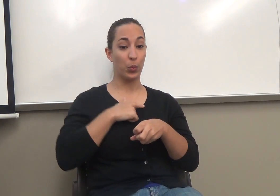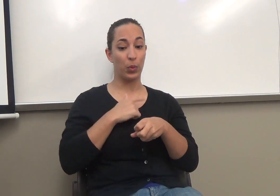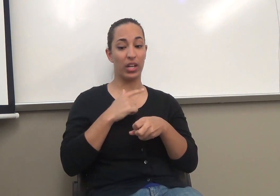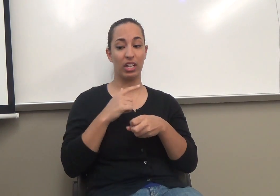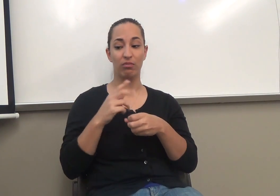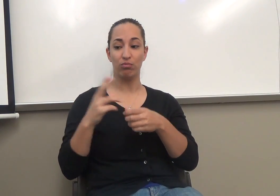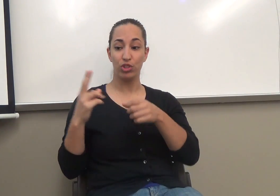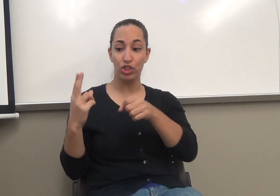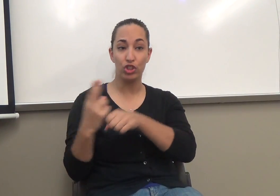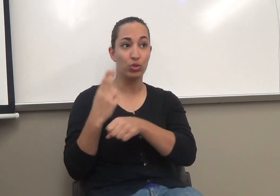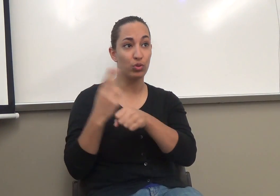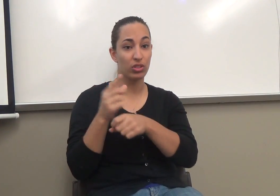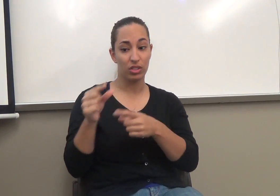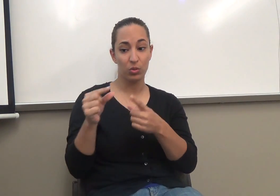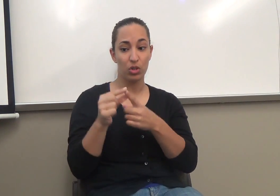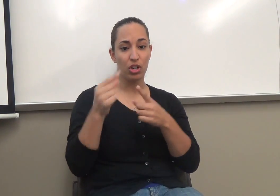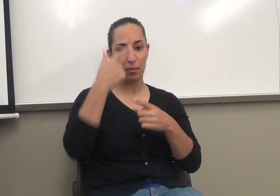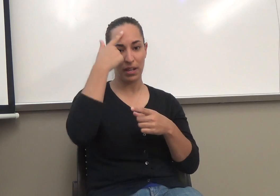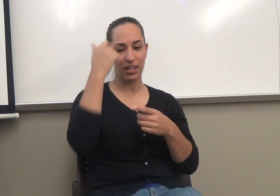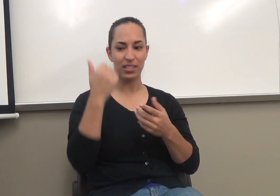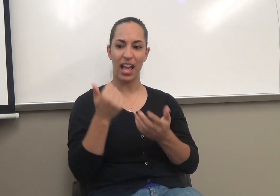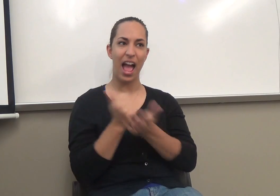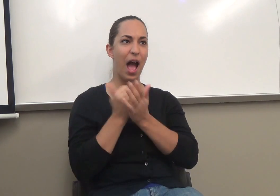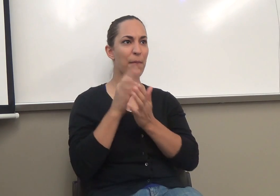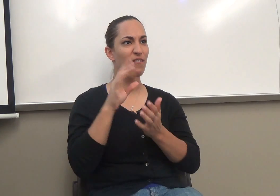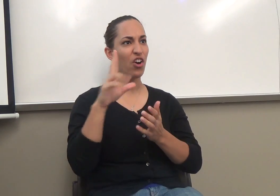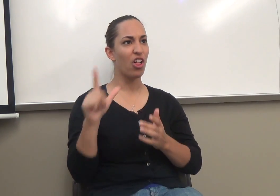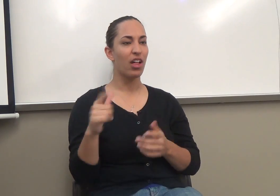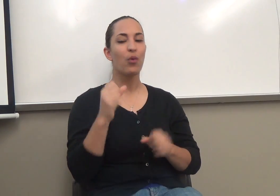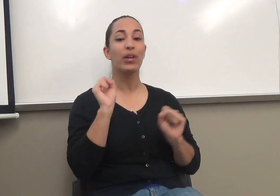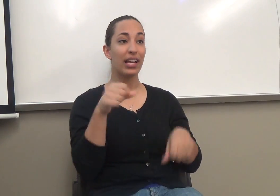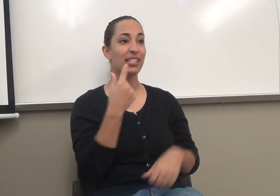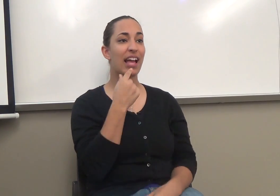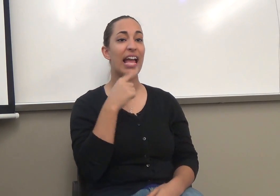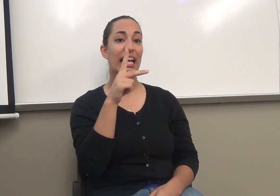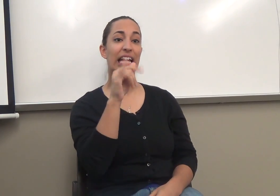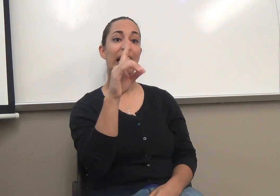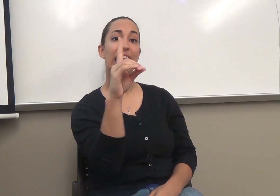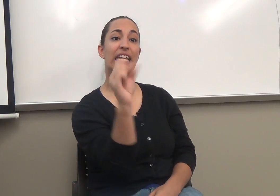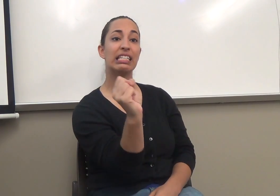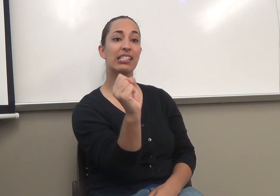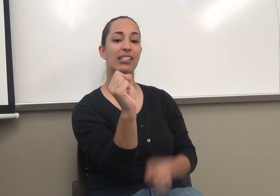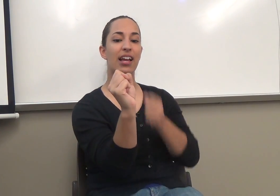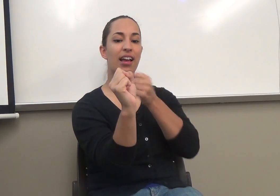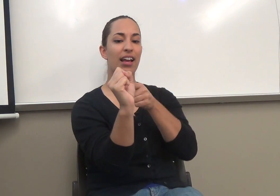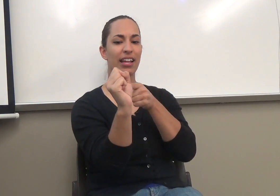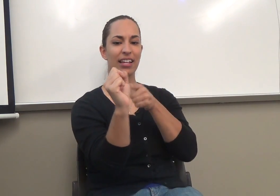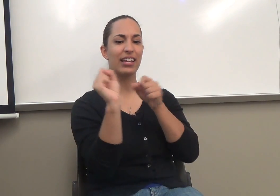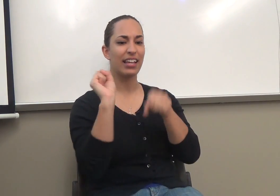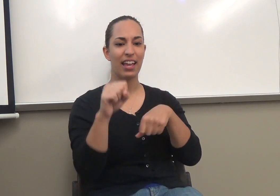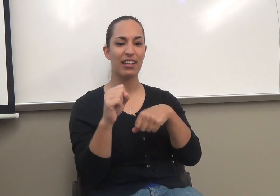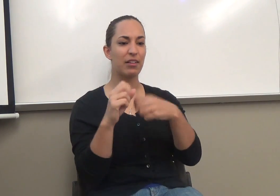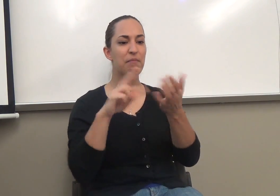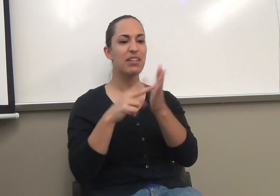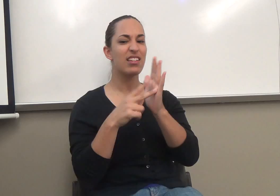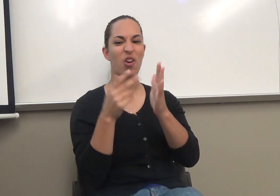so useful. I mean, we can say kids and mean pretty much among, you know, anything. I can go back to